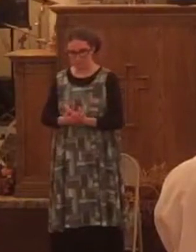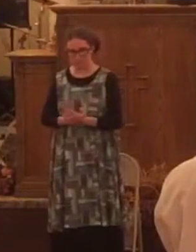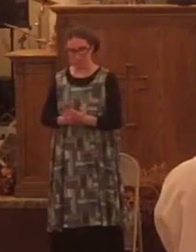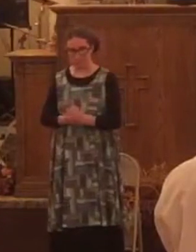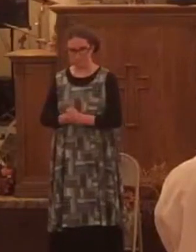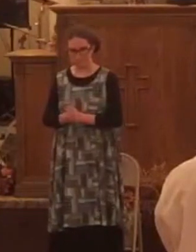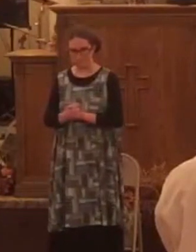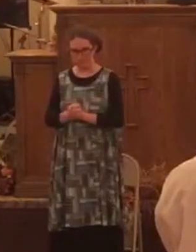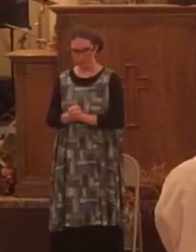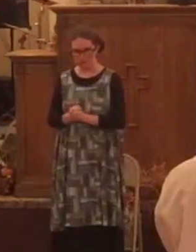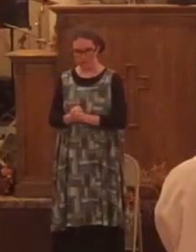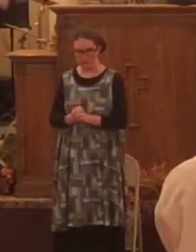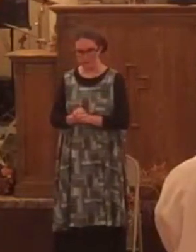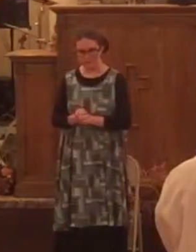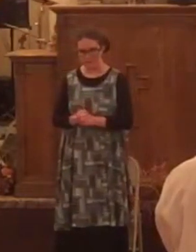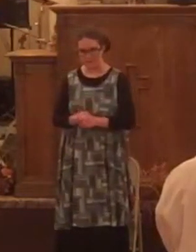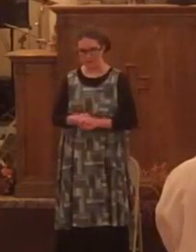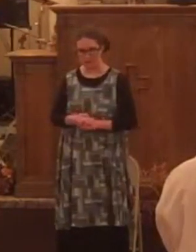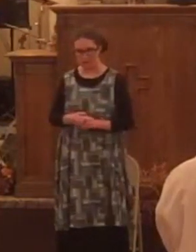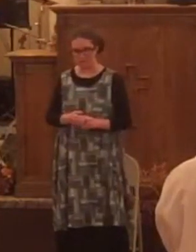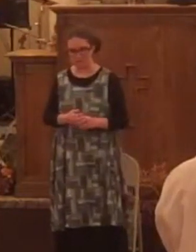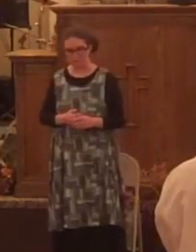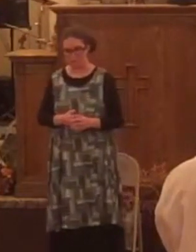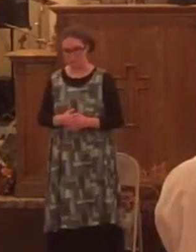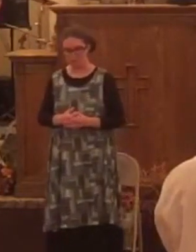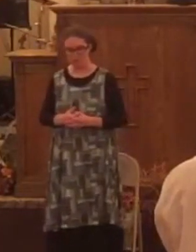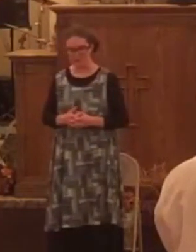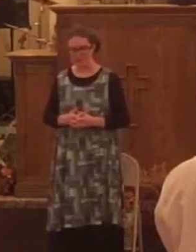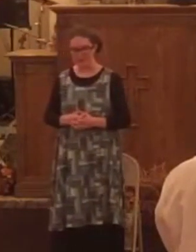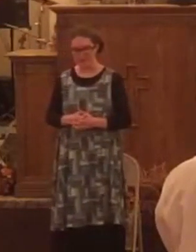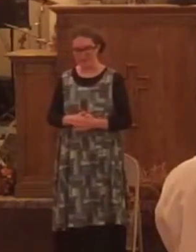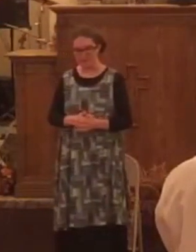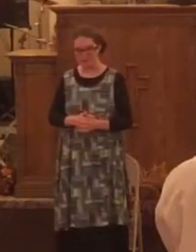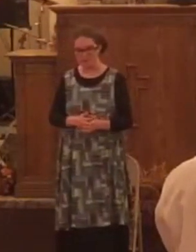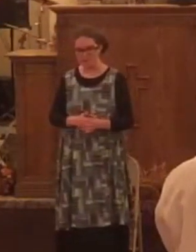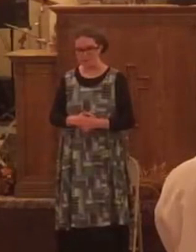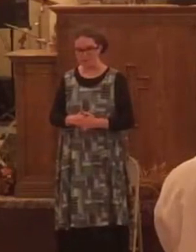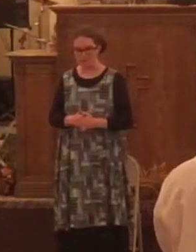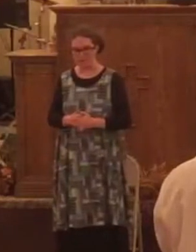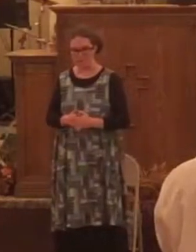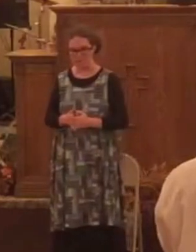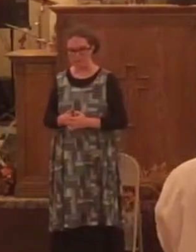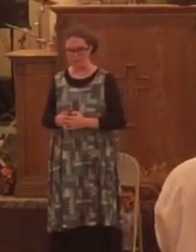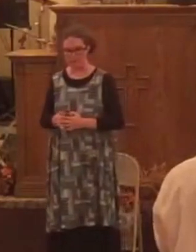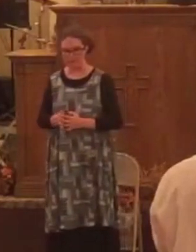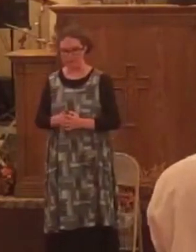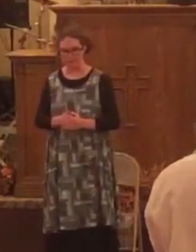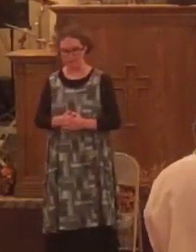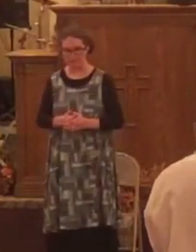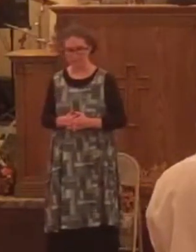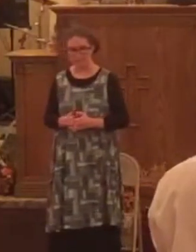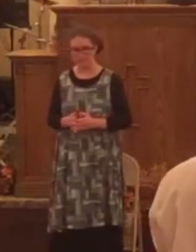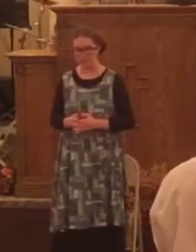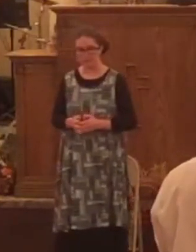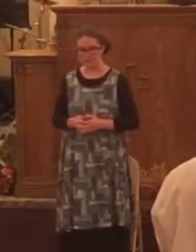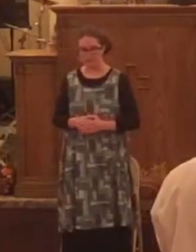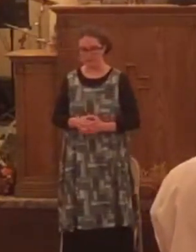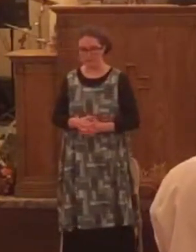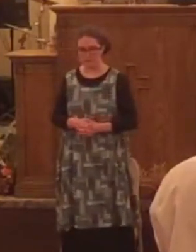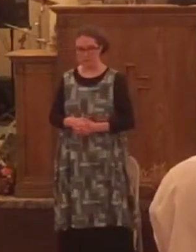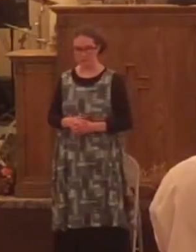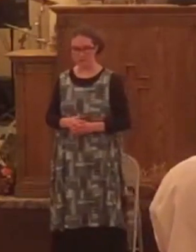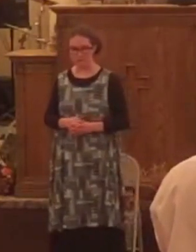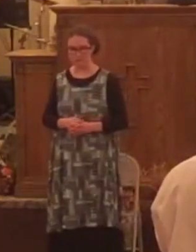name, bind every hindering spirit. In Jesus' name, loose us, oh Lord.